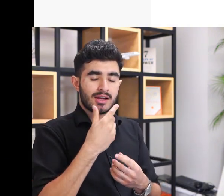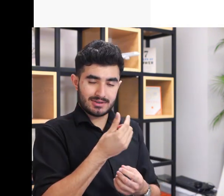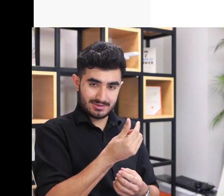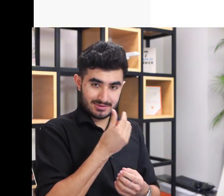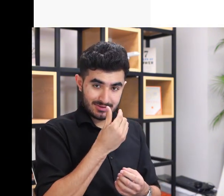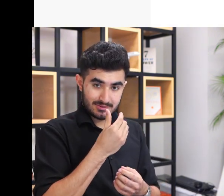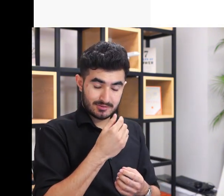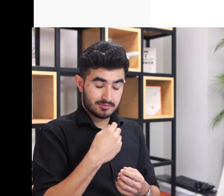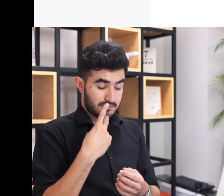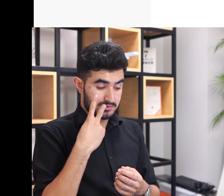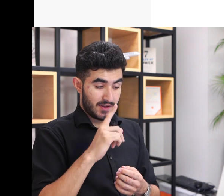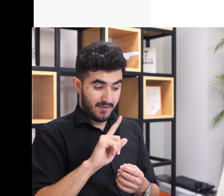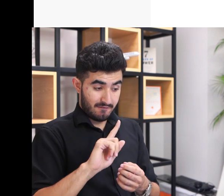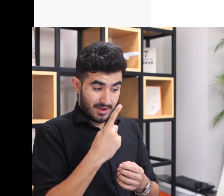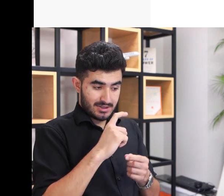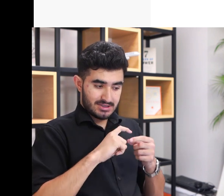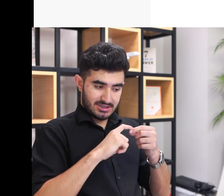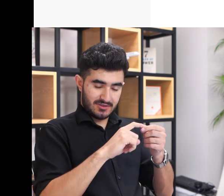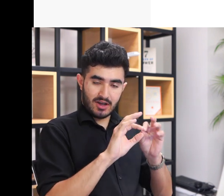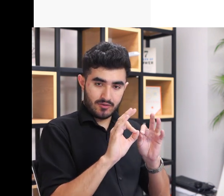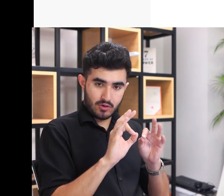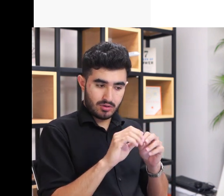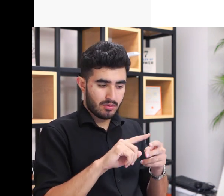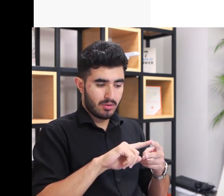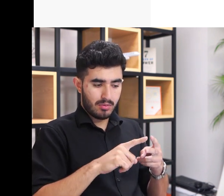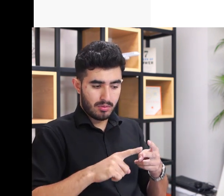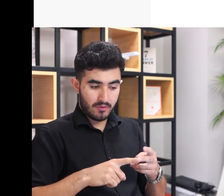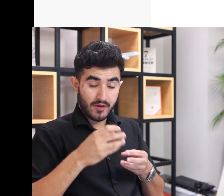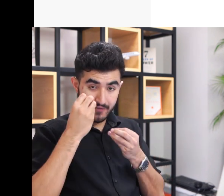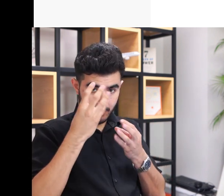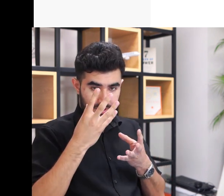As you can see in my prompt, I have asked the question first,